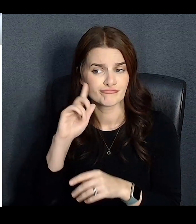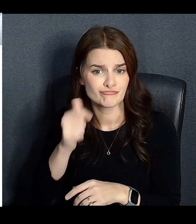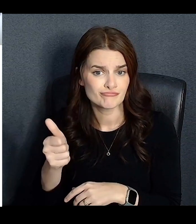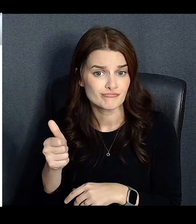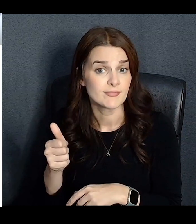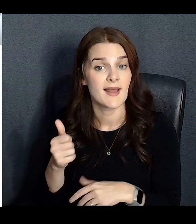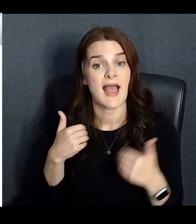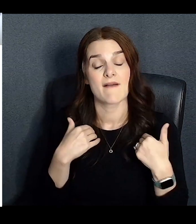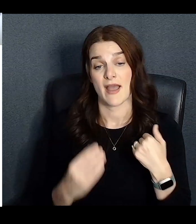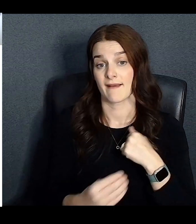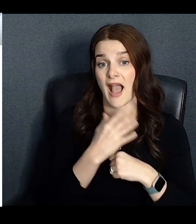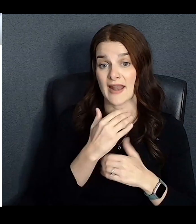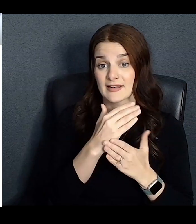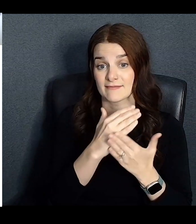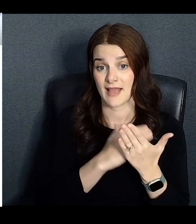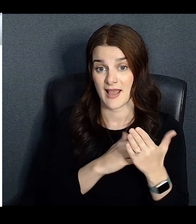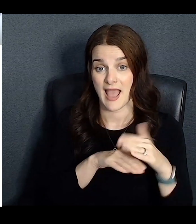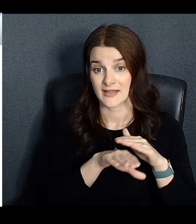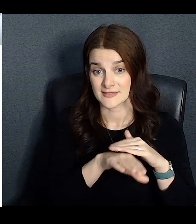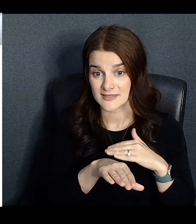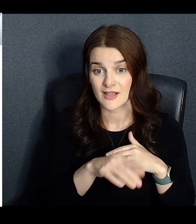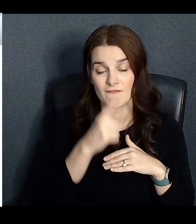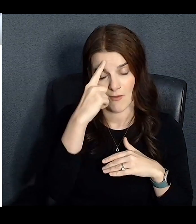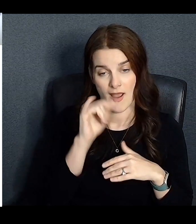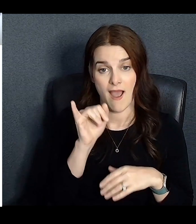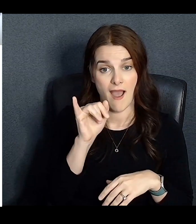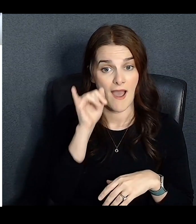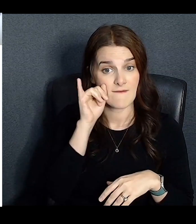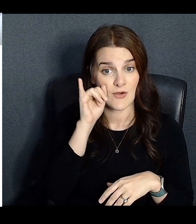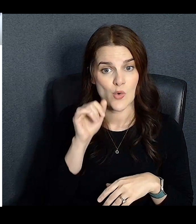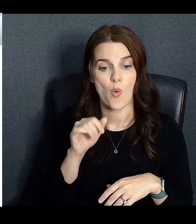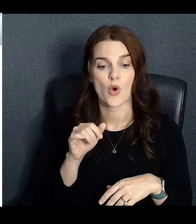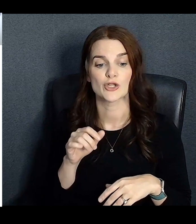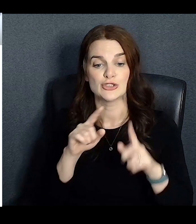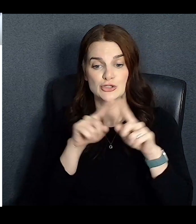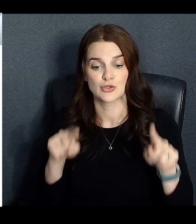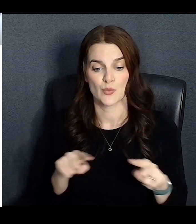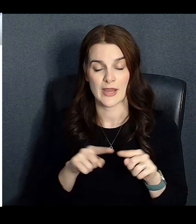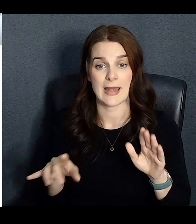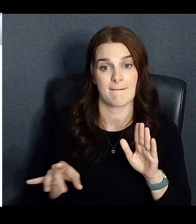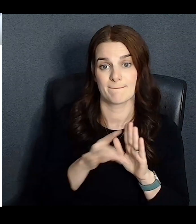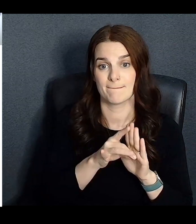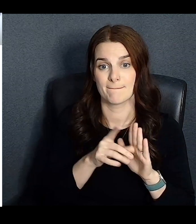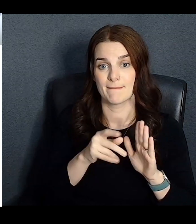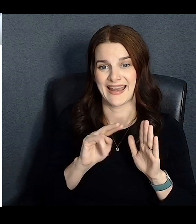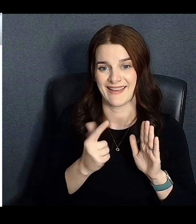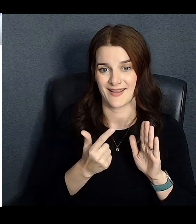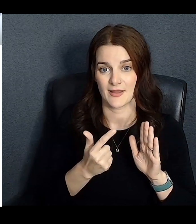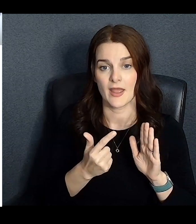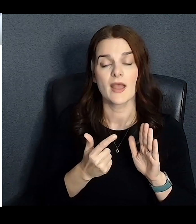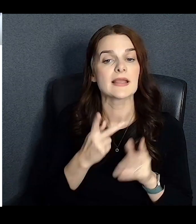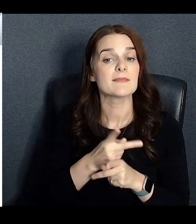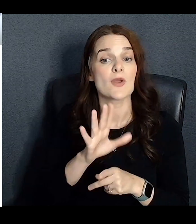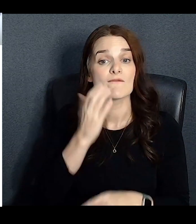There's guided access on iPhone or screen pinning for Android. So this keeps your phone